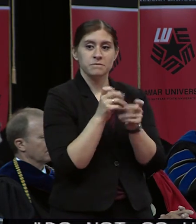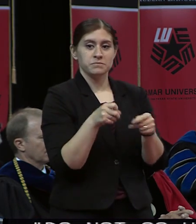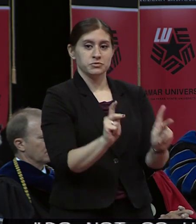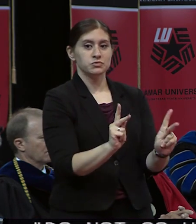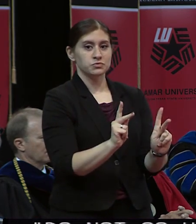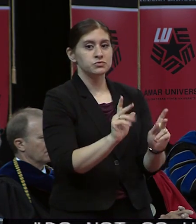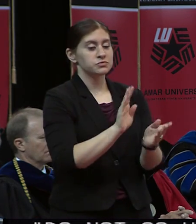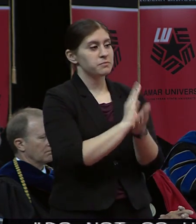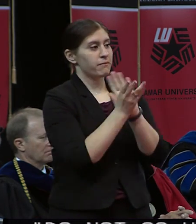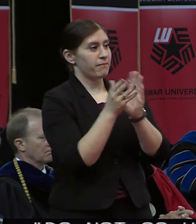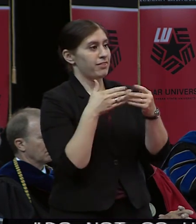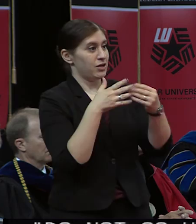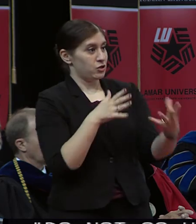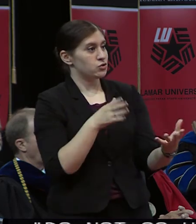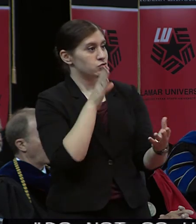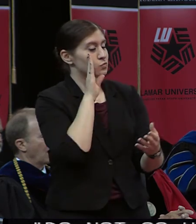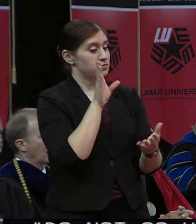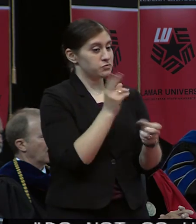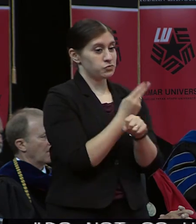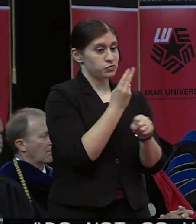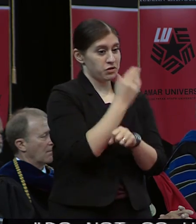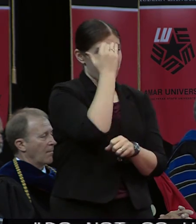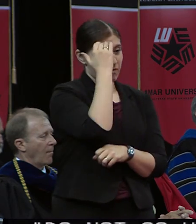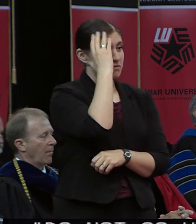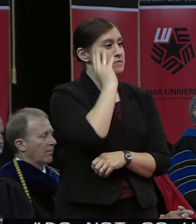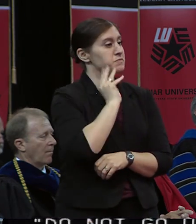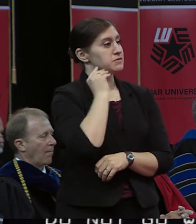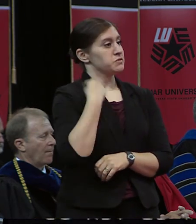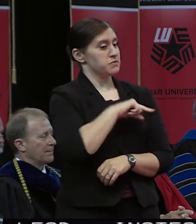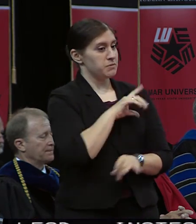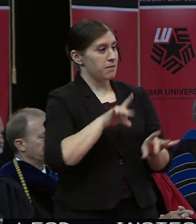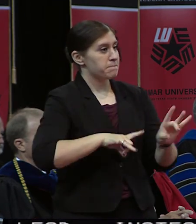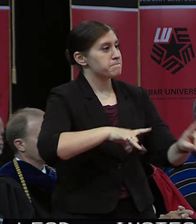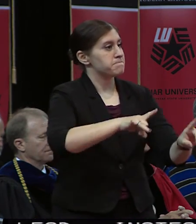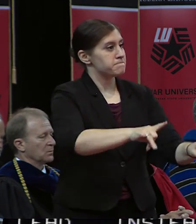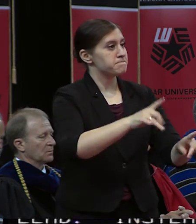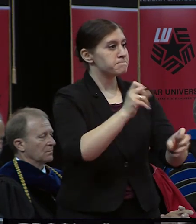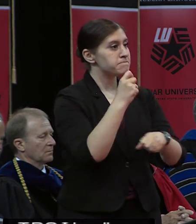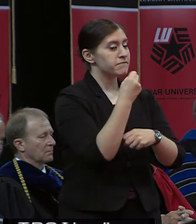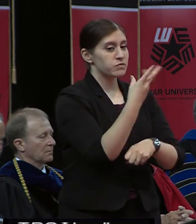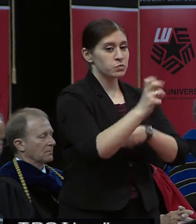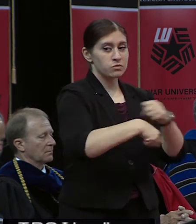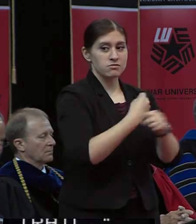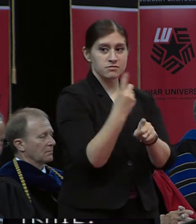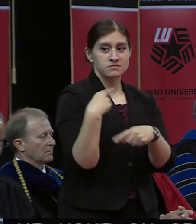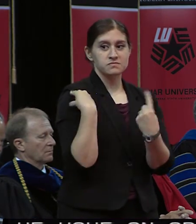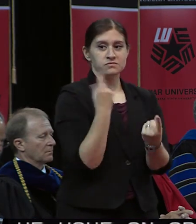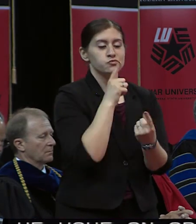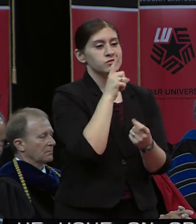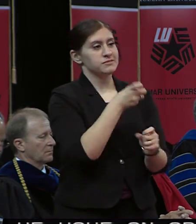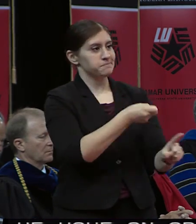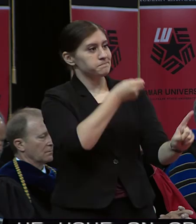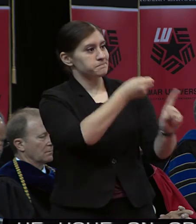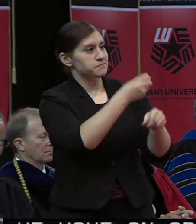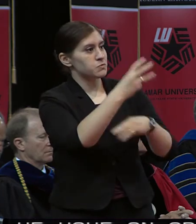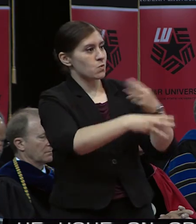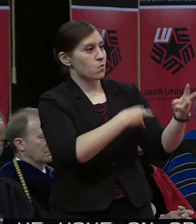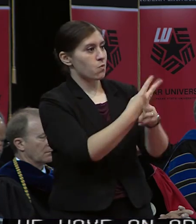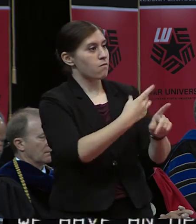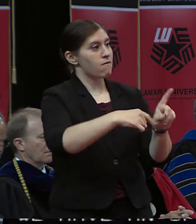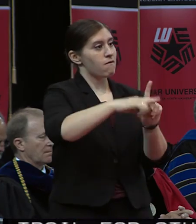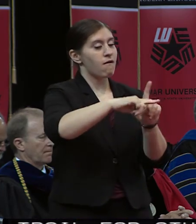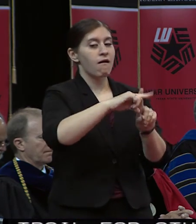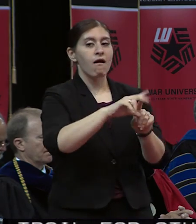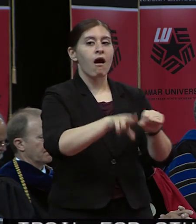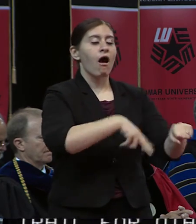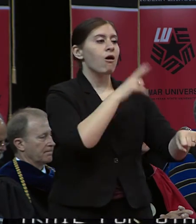way for others. We'll use the knowledge and experiences we have gained over the past few years to change the world. Of course, it would be easier